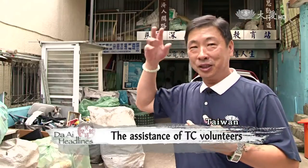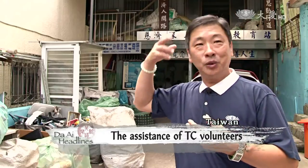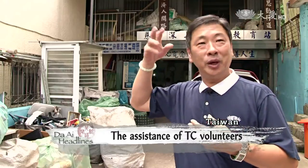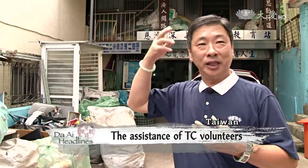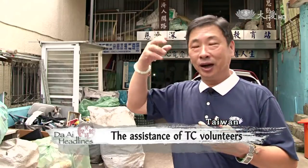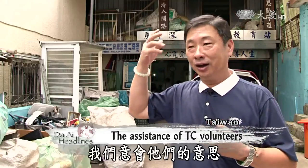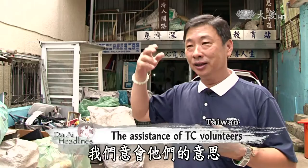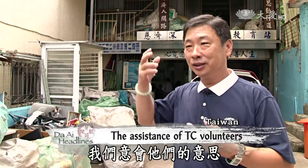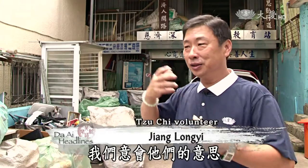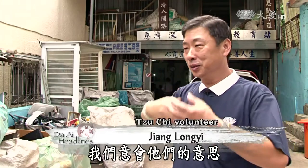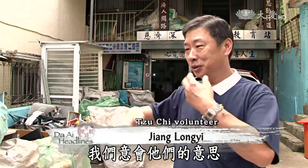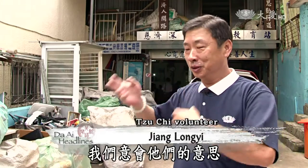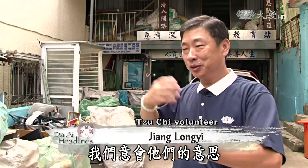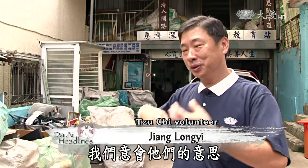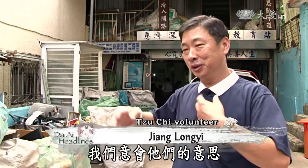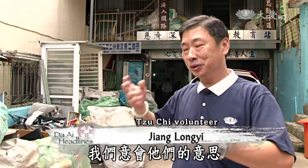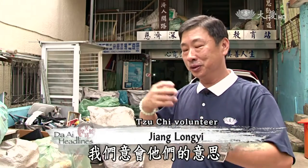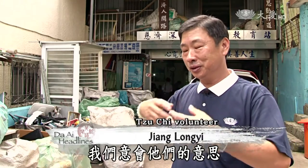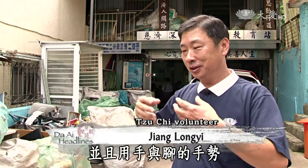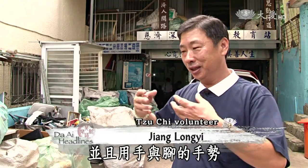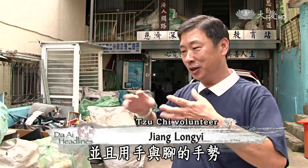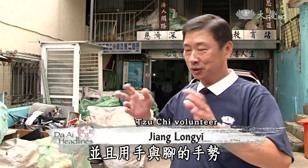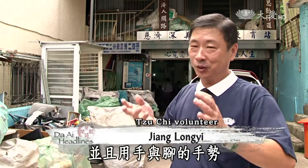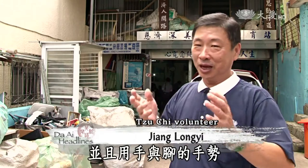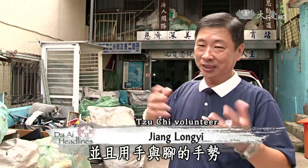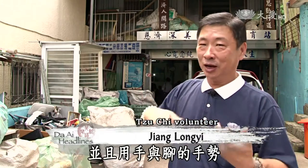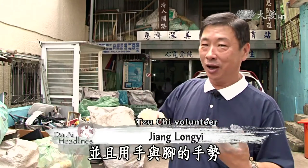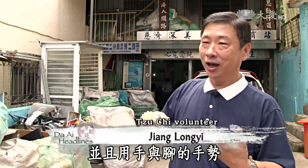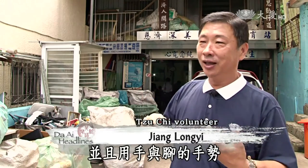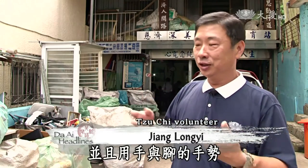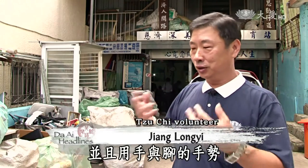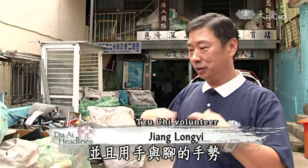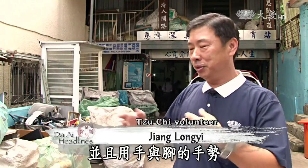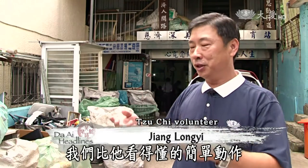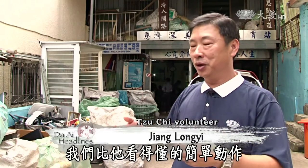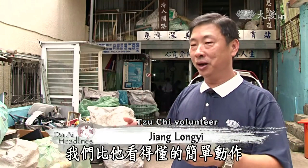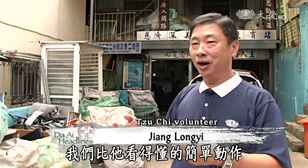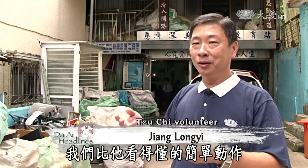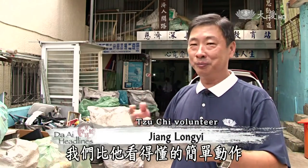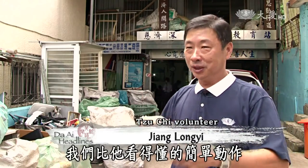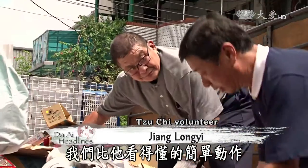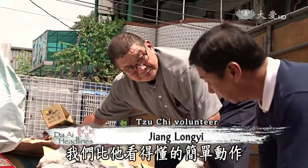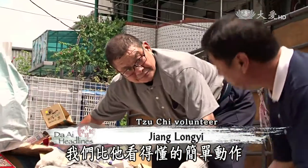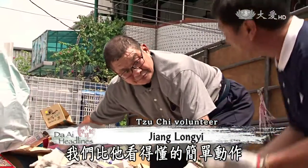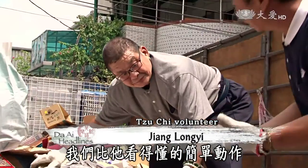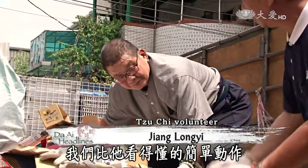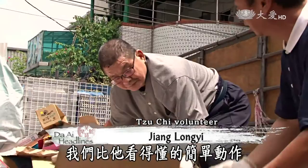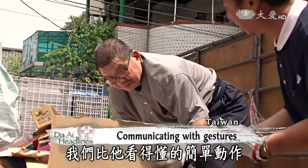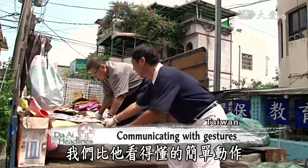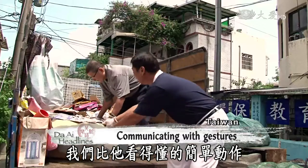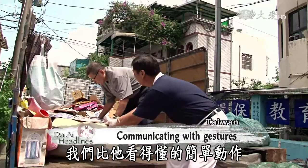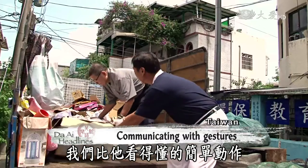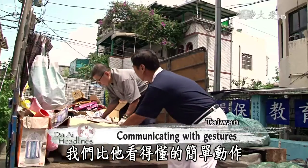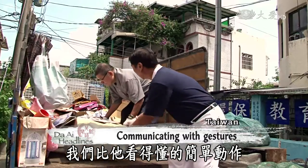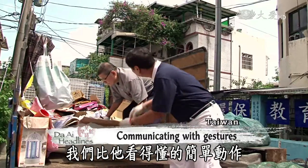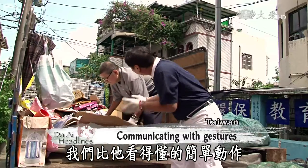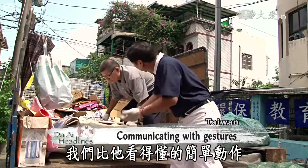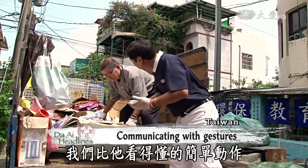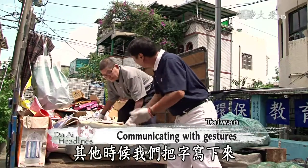We comprehended their meanings and gestured with our hands and feet. We gestured simple moves that he could understand. In other